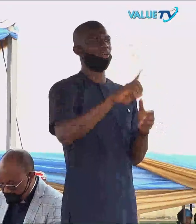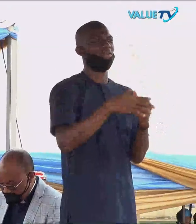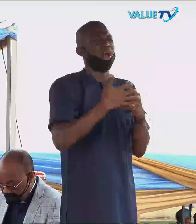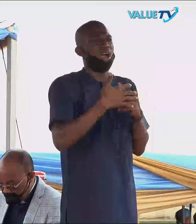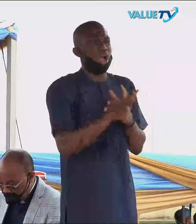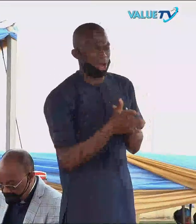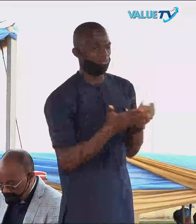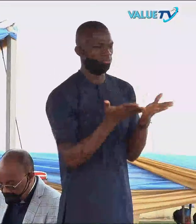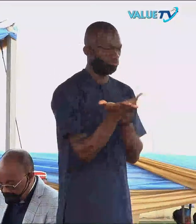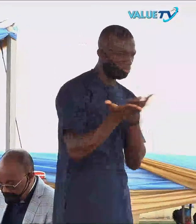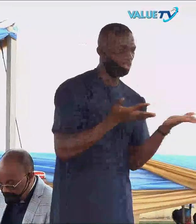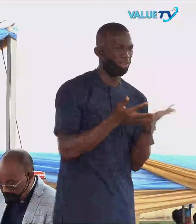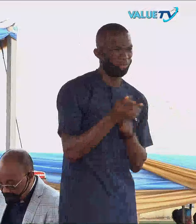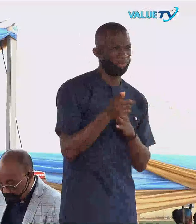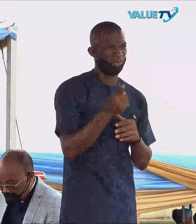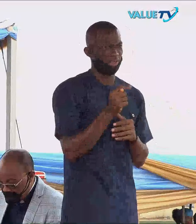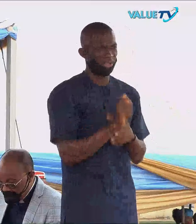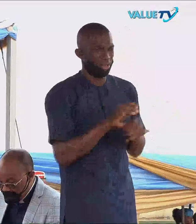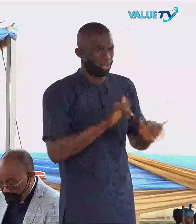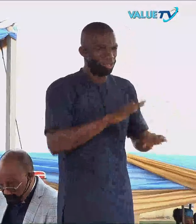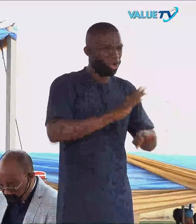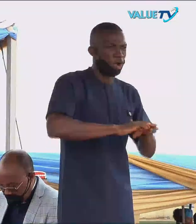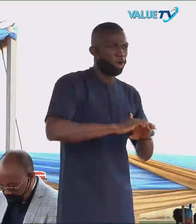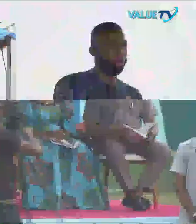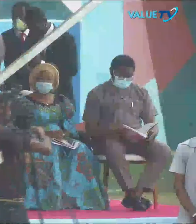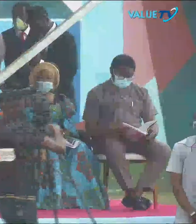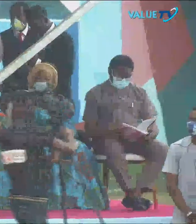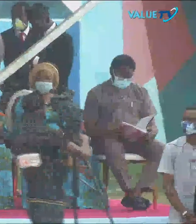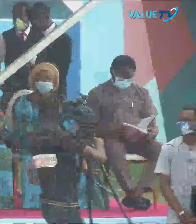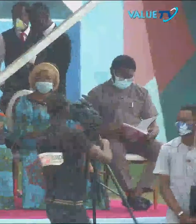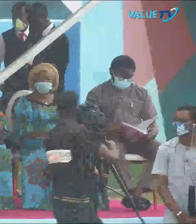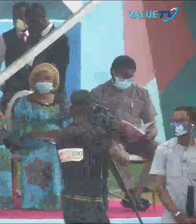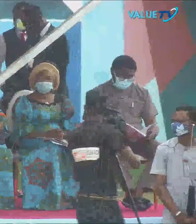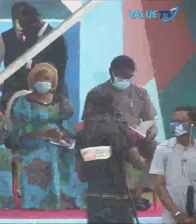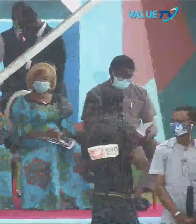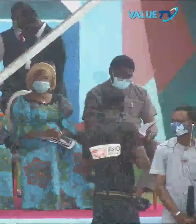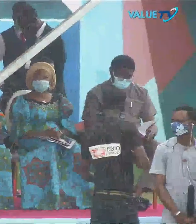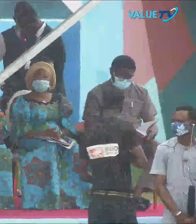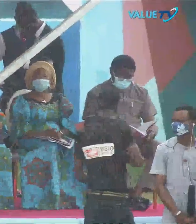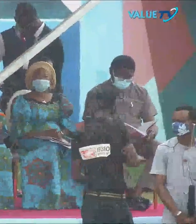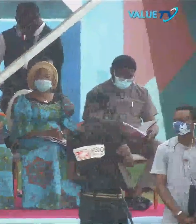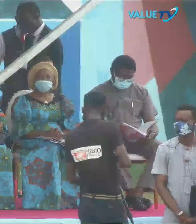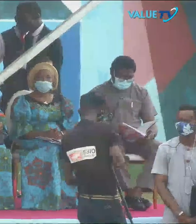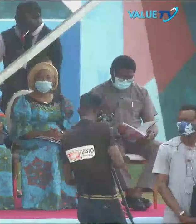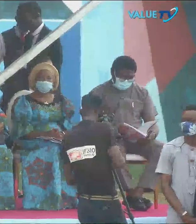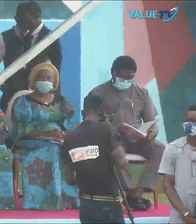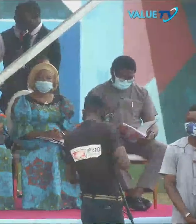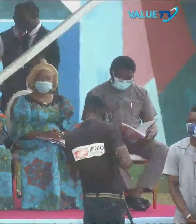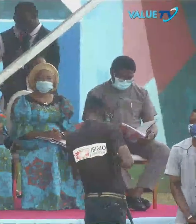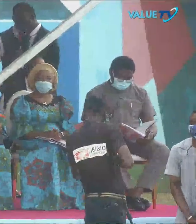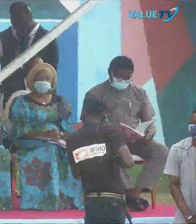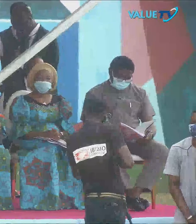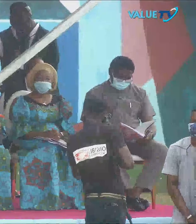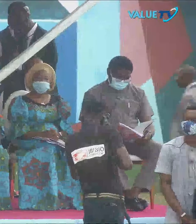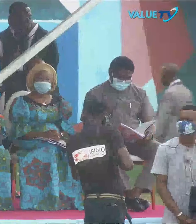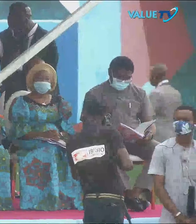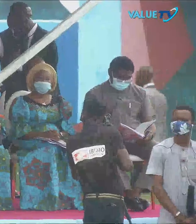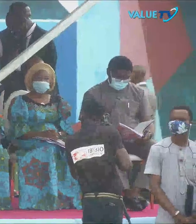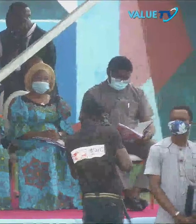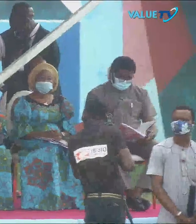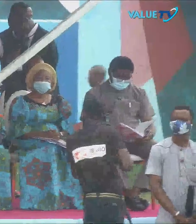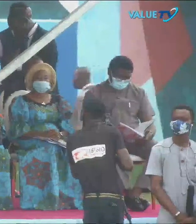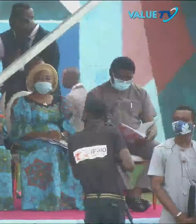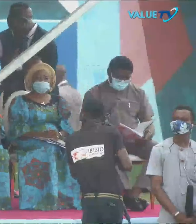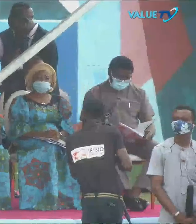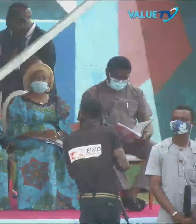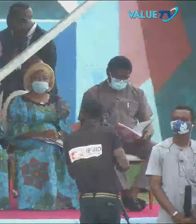served the purpose of God in his own generation, fell asleep and was laid